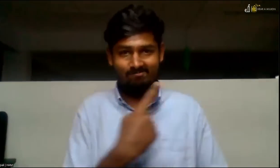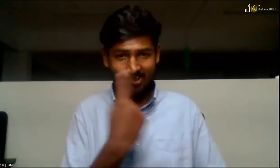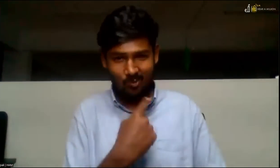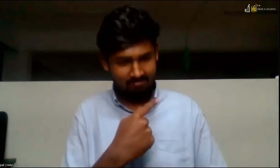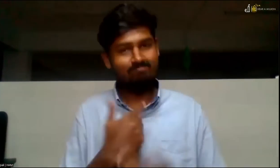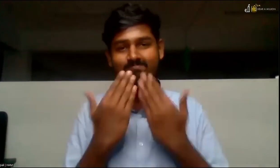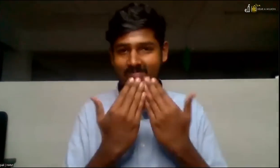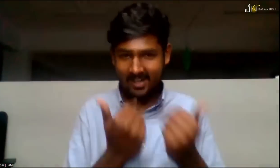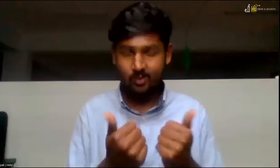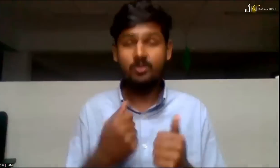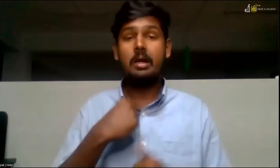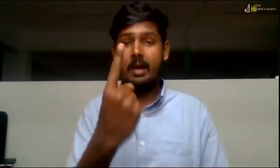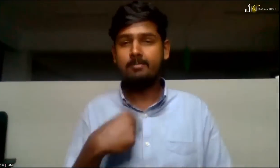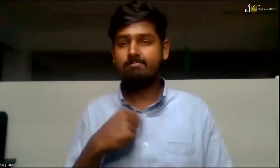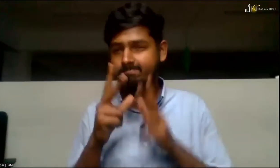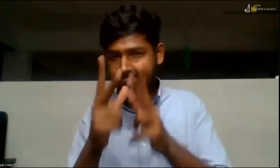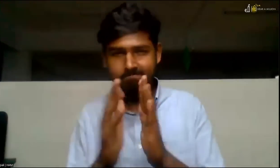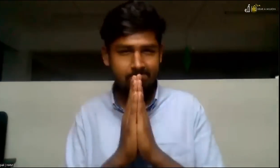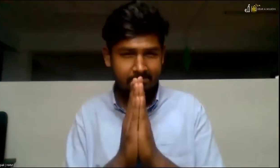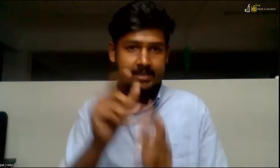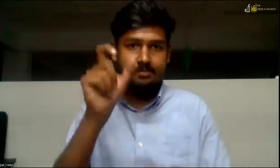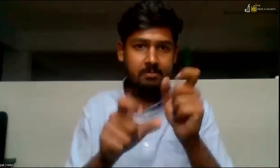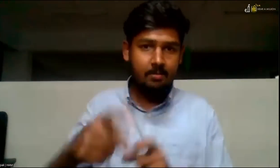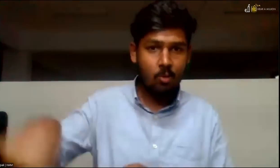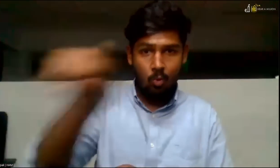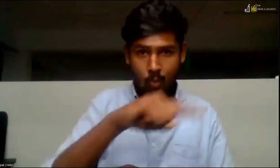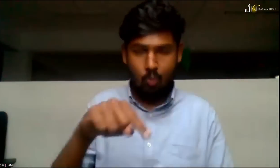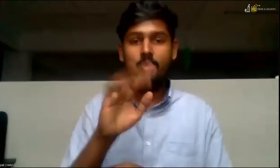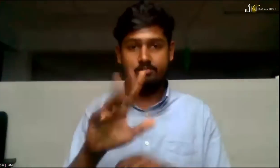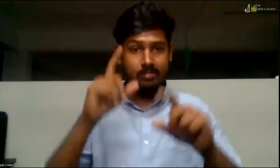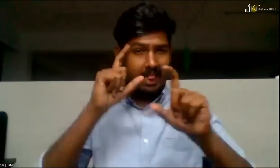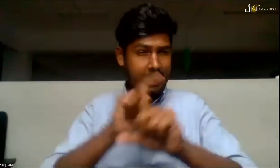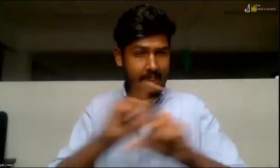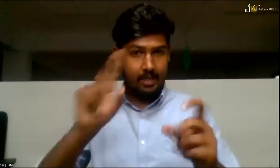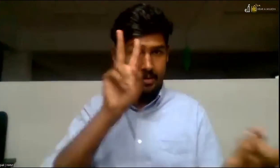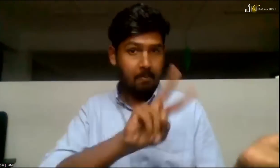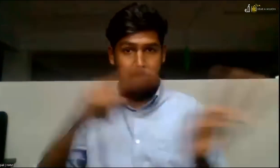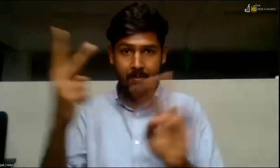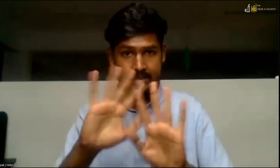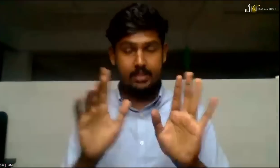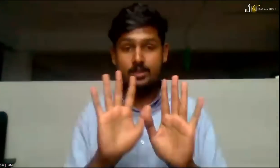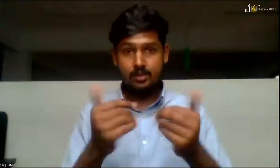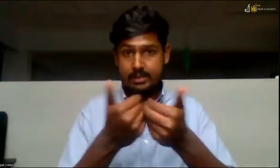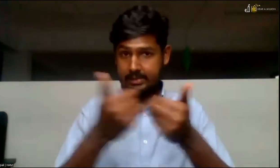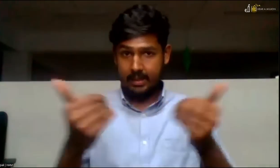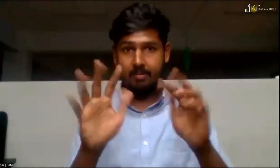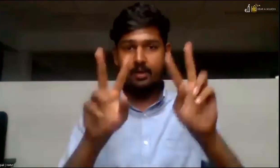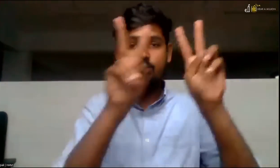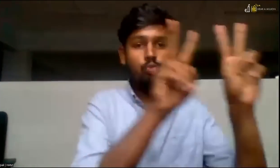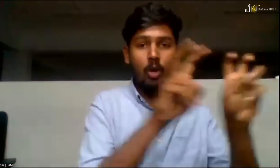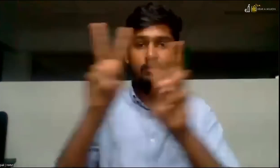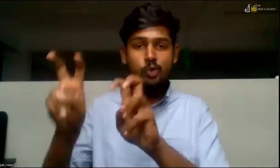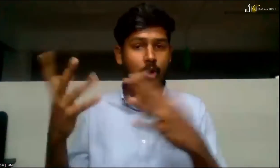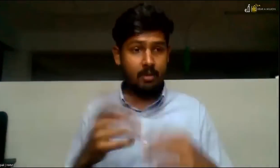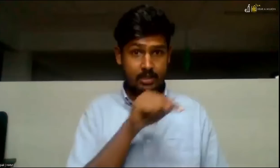The interpreter Deepak, and like me and the other persons, thank you so much for handling this. And